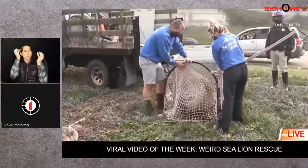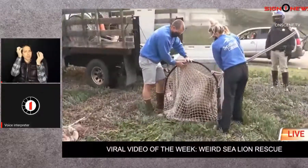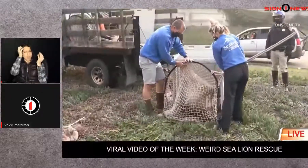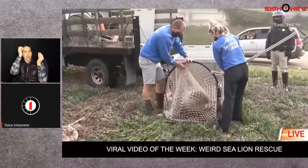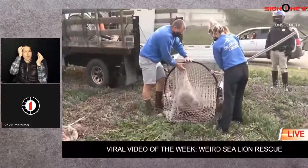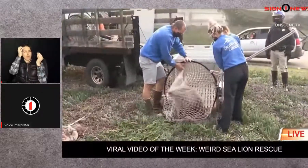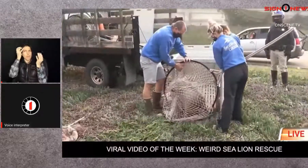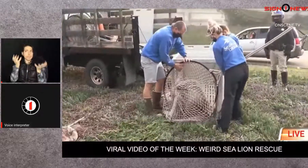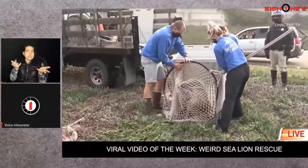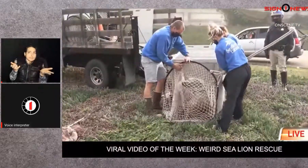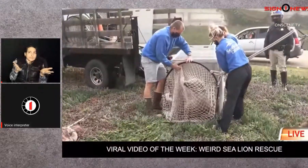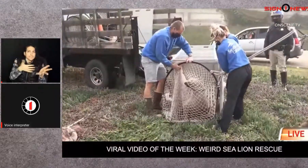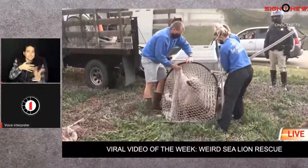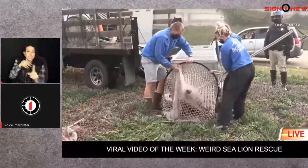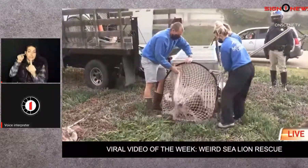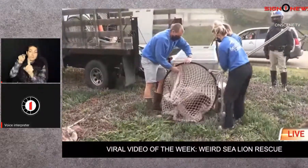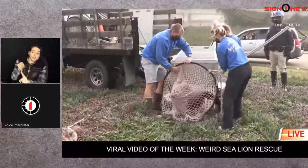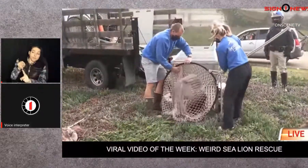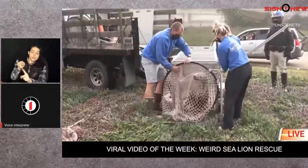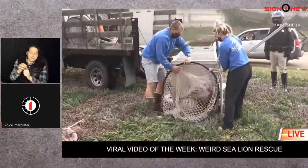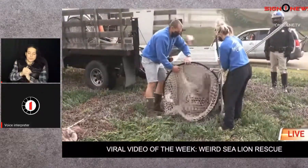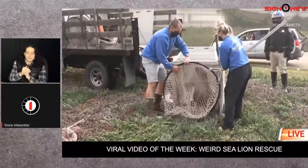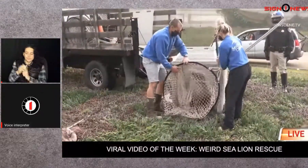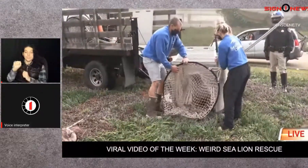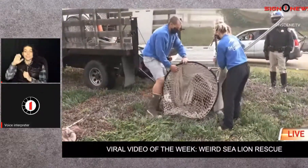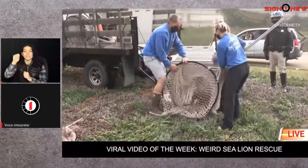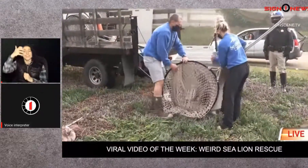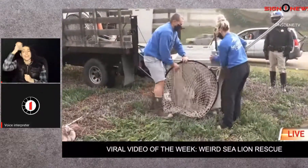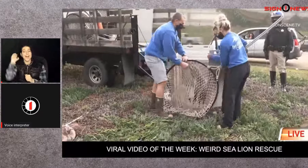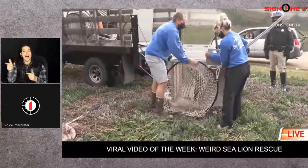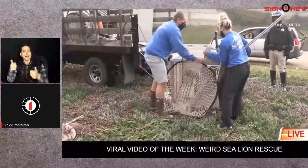Just a thought here.